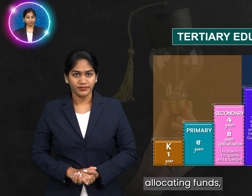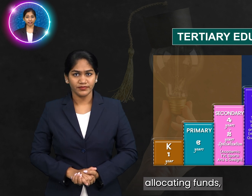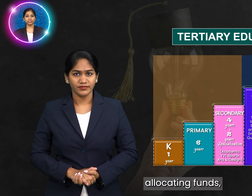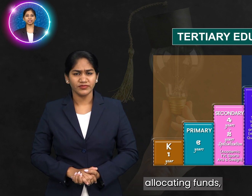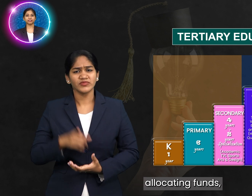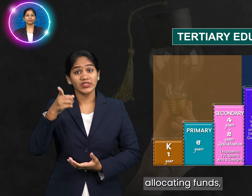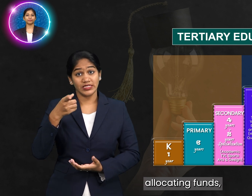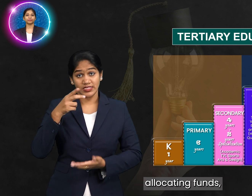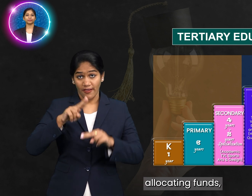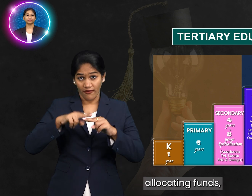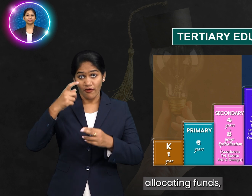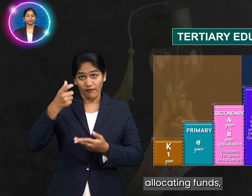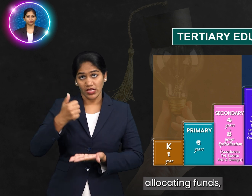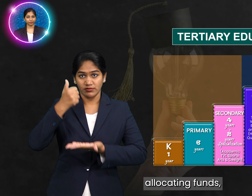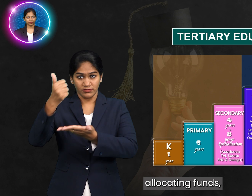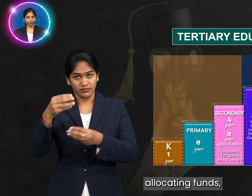allocating funds